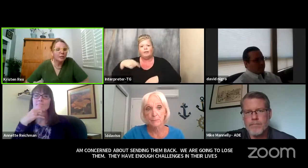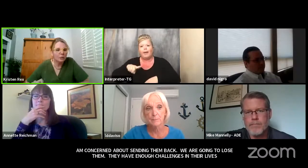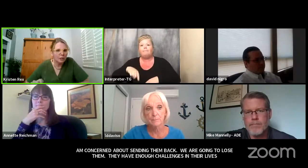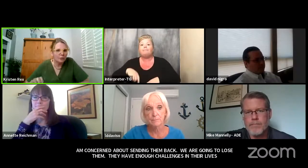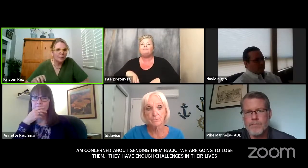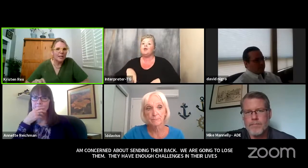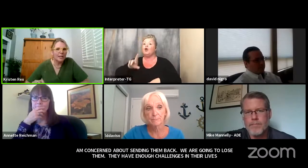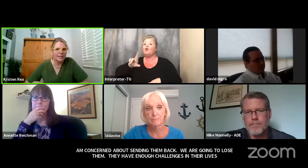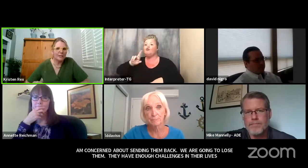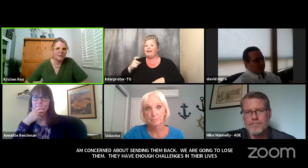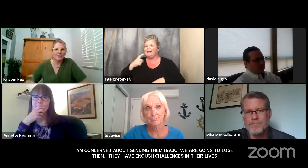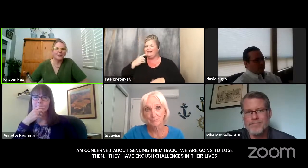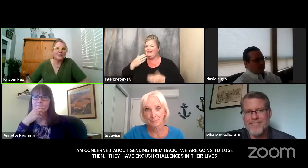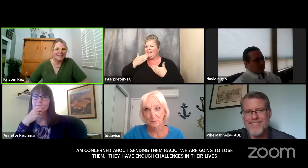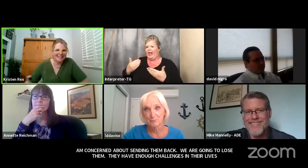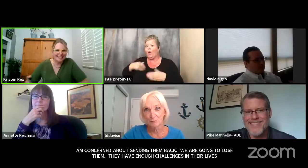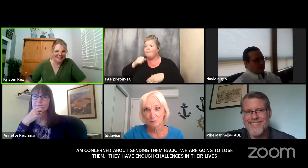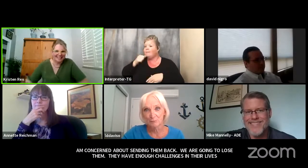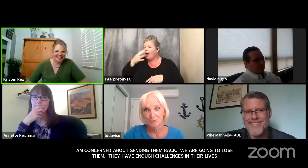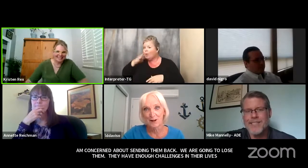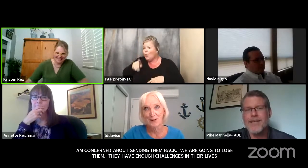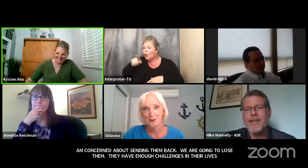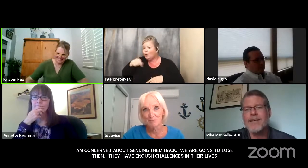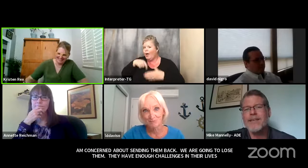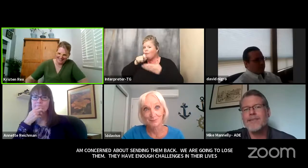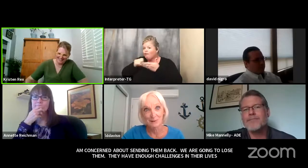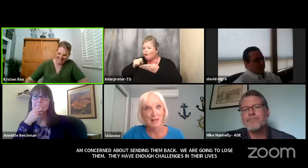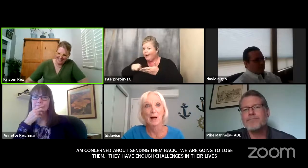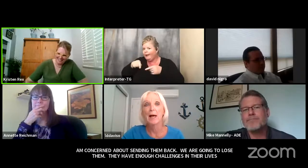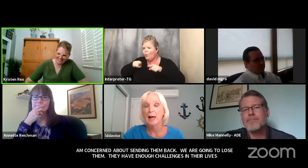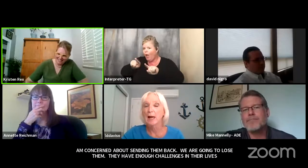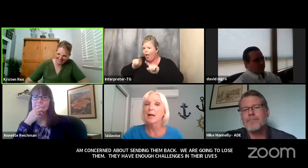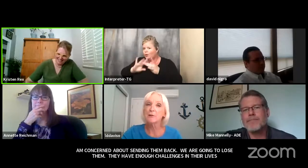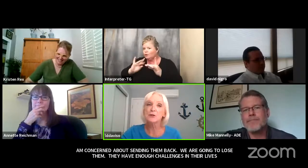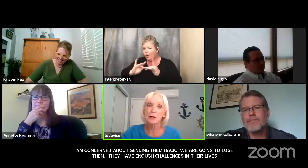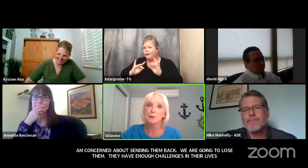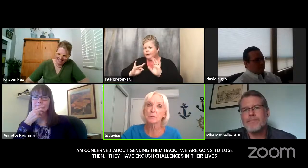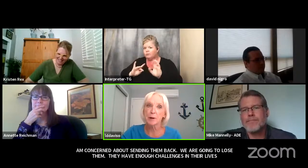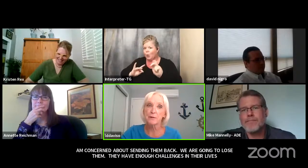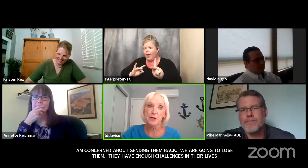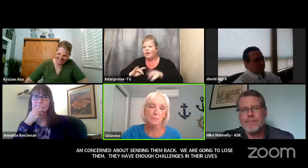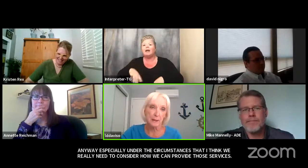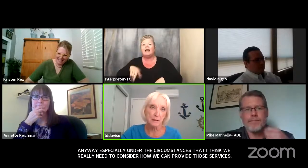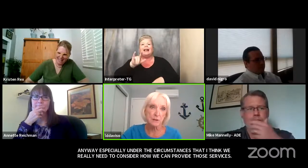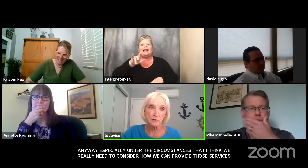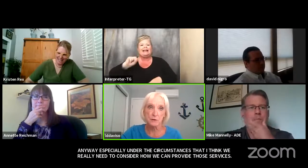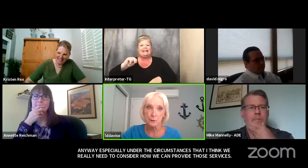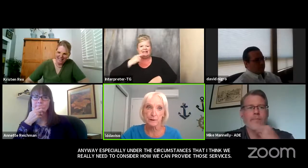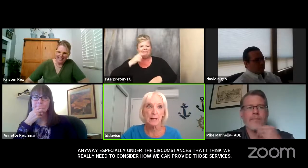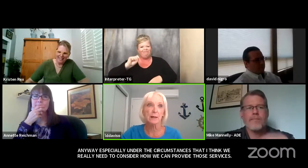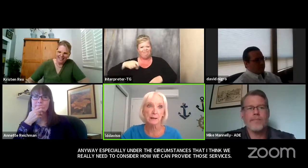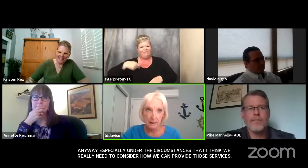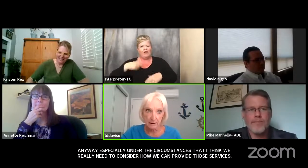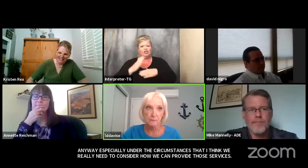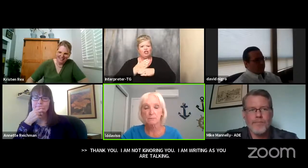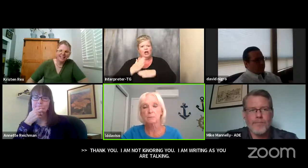not ignoring you. I'm writing as you're talking. Yeah, and I've shared my concerns with Annette and